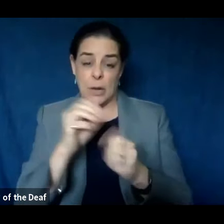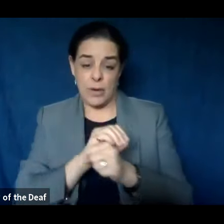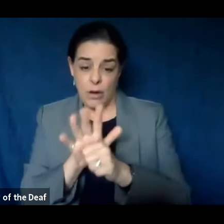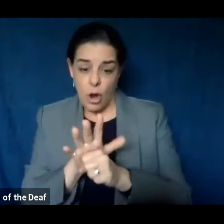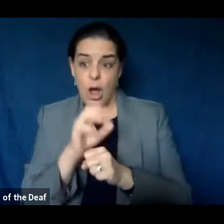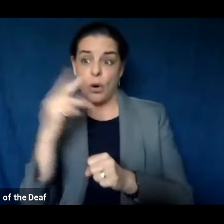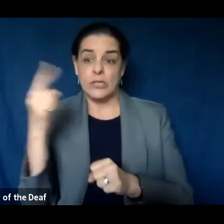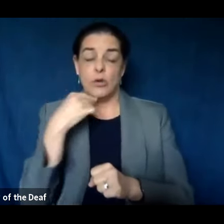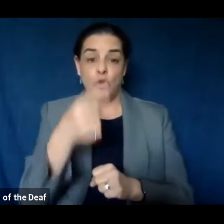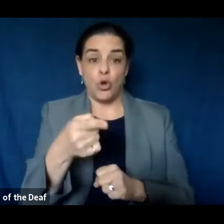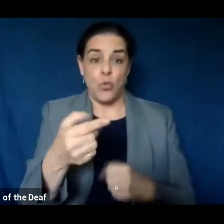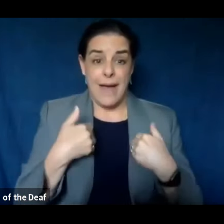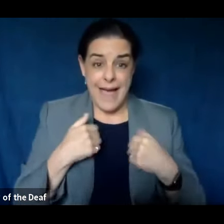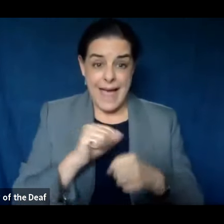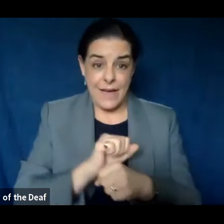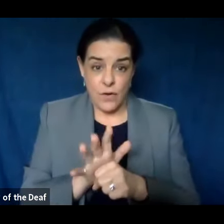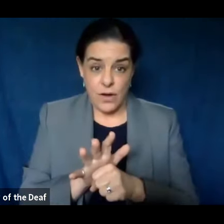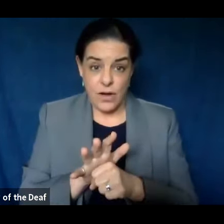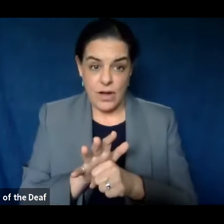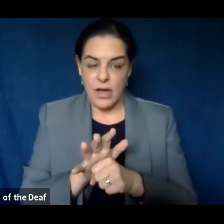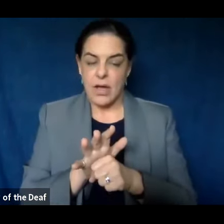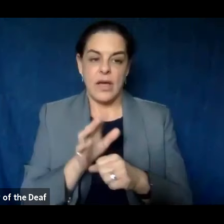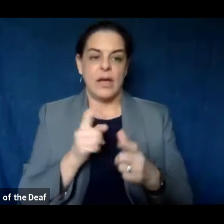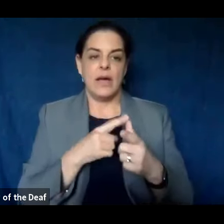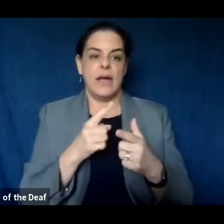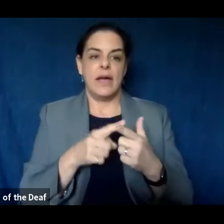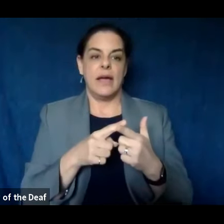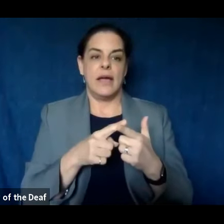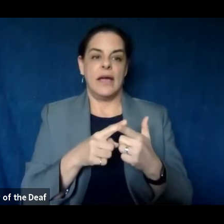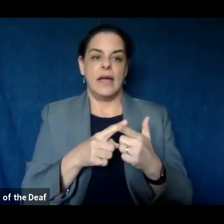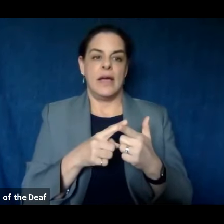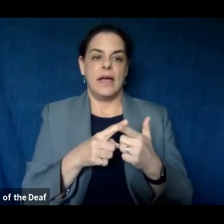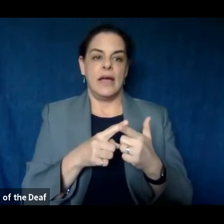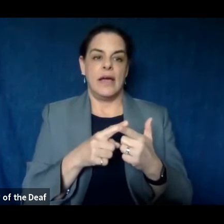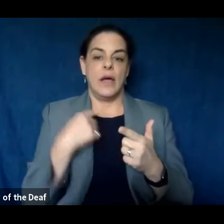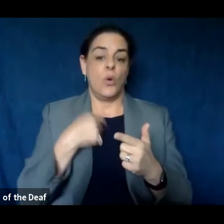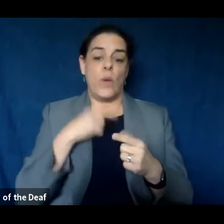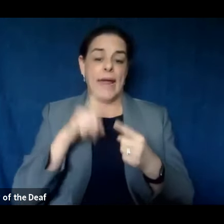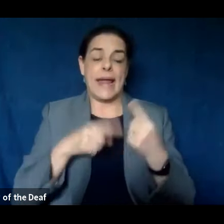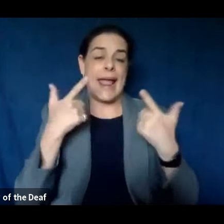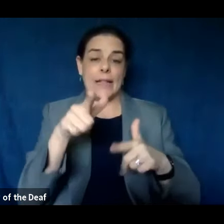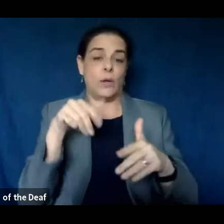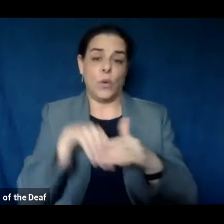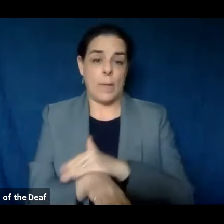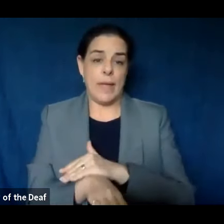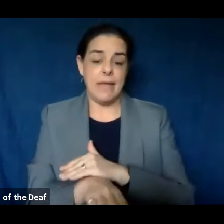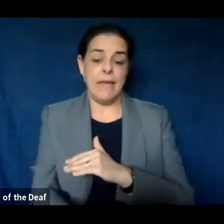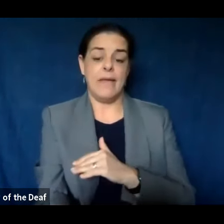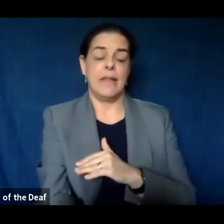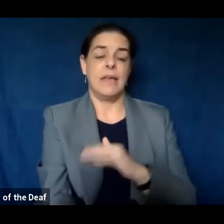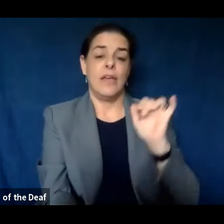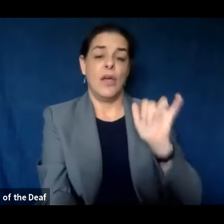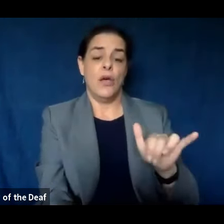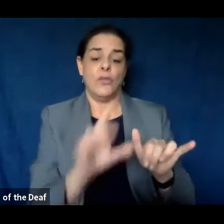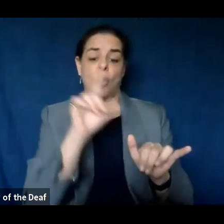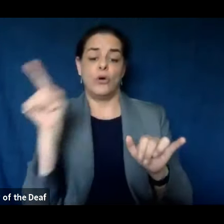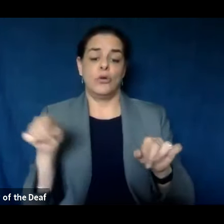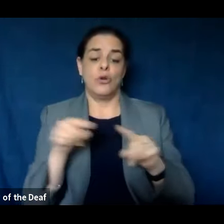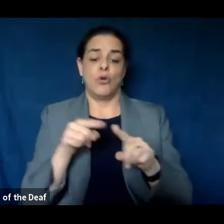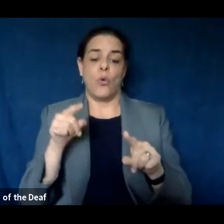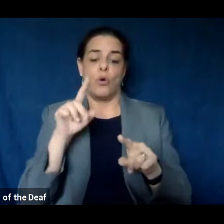have COVID-19, we're not going to be able to allow you to have your appointment or come into our facility. Those screening questions are also